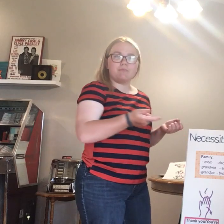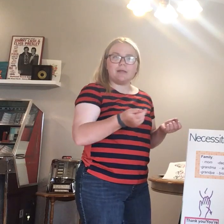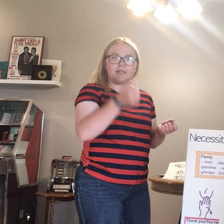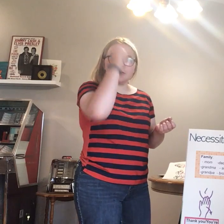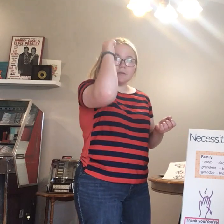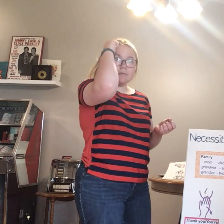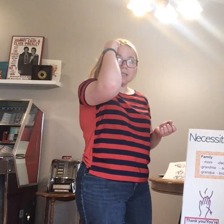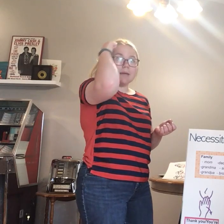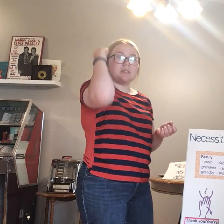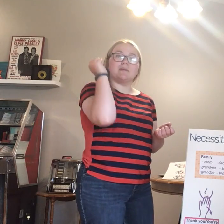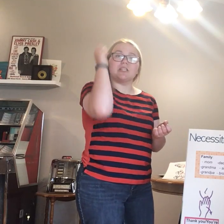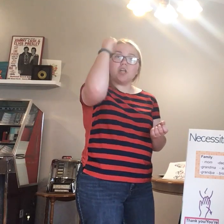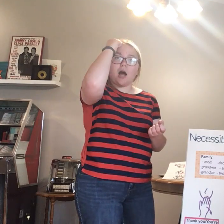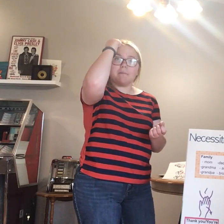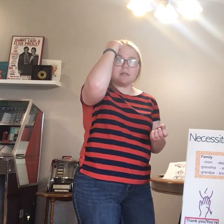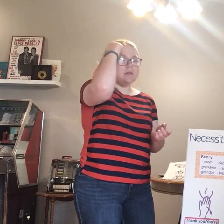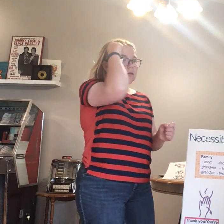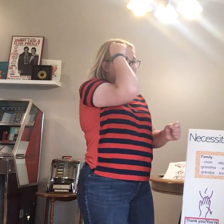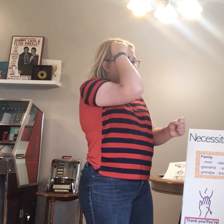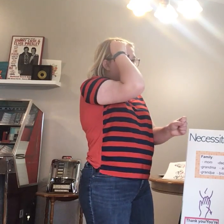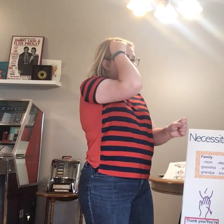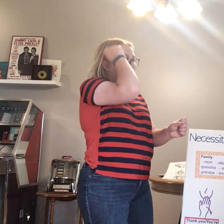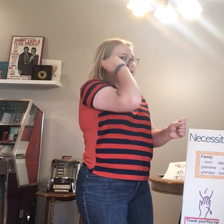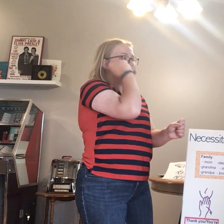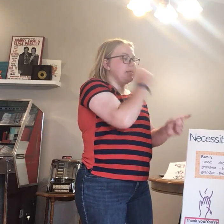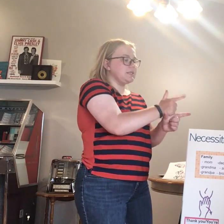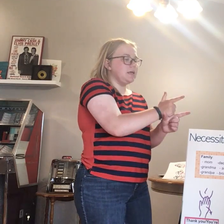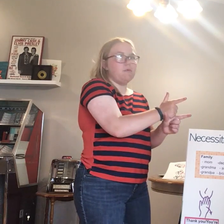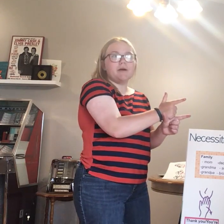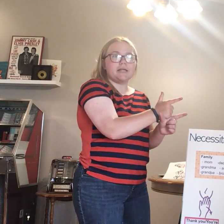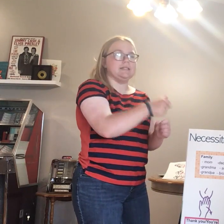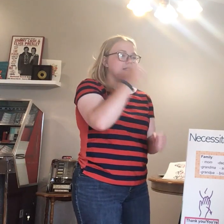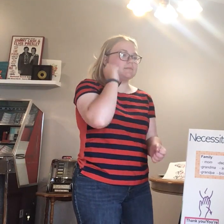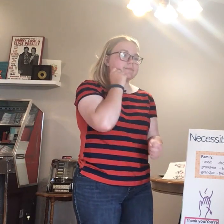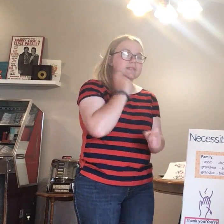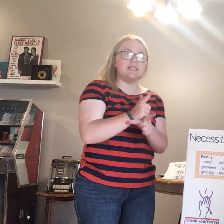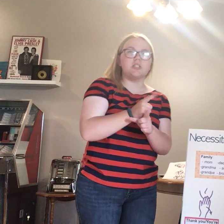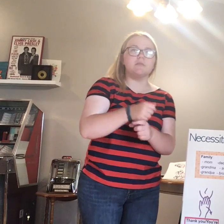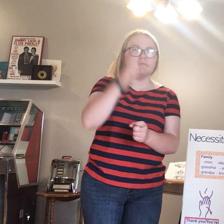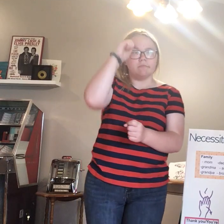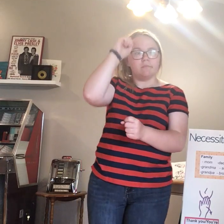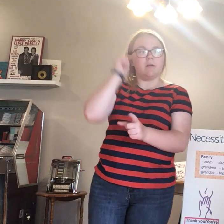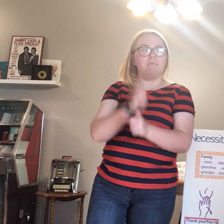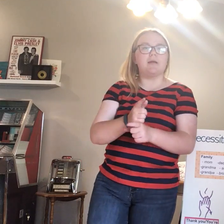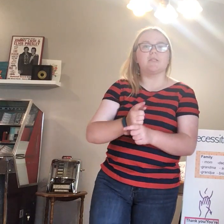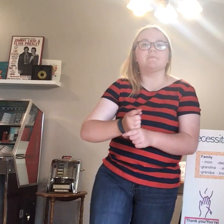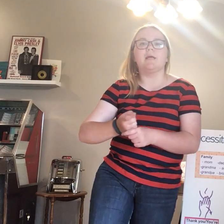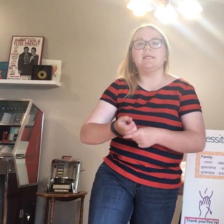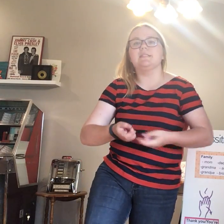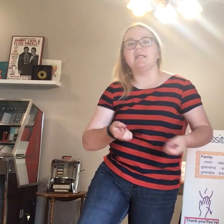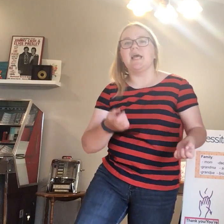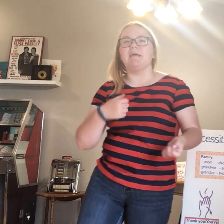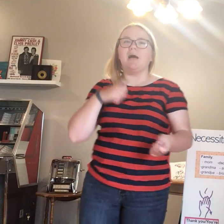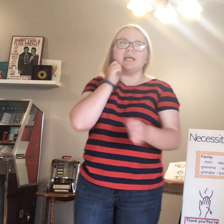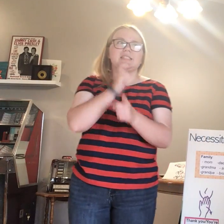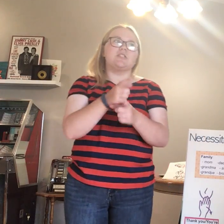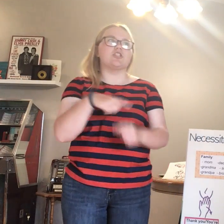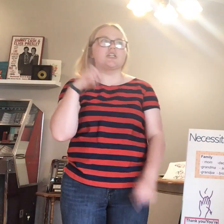brother, except it's going to be the top. So when they meet, water guns. Sister, brother. I can say my sister